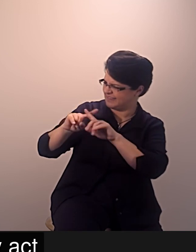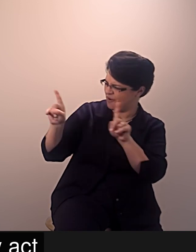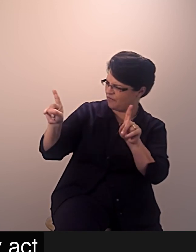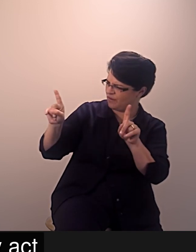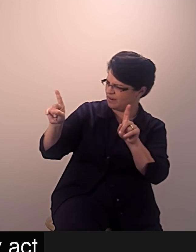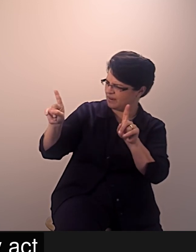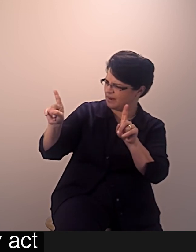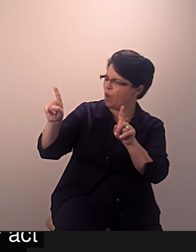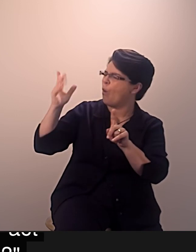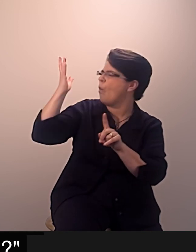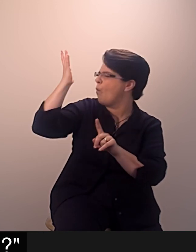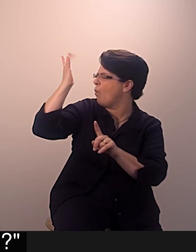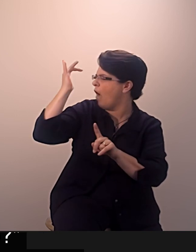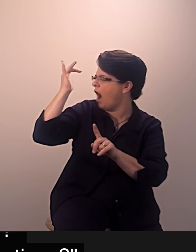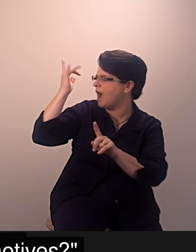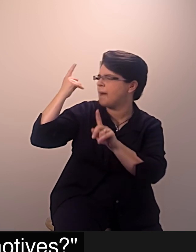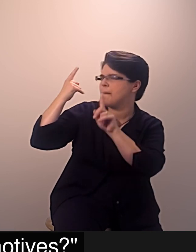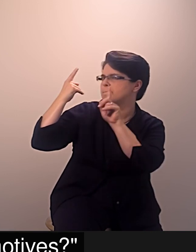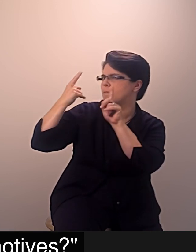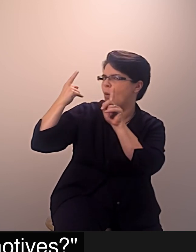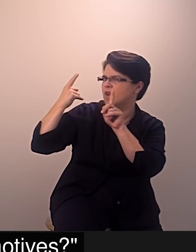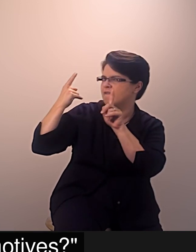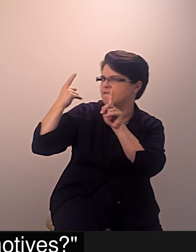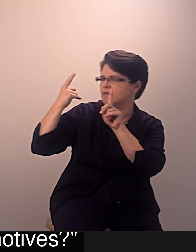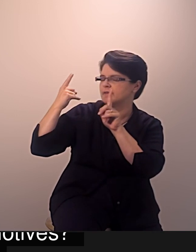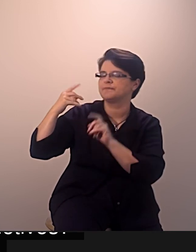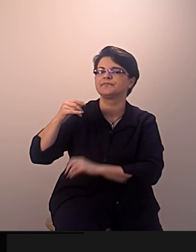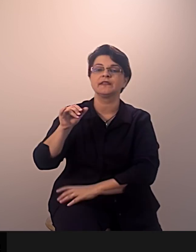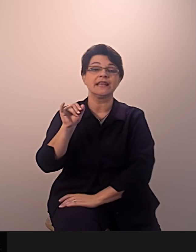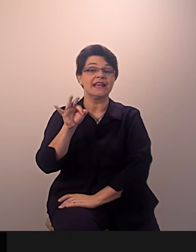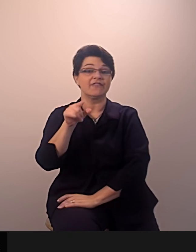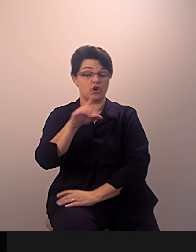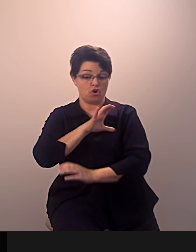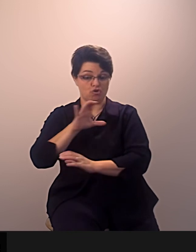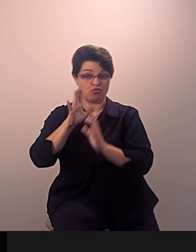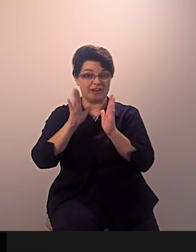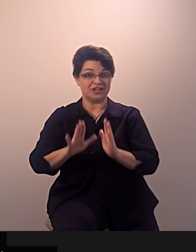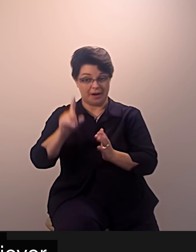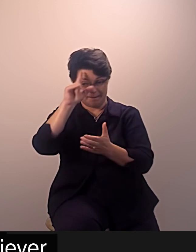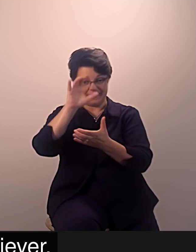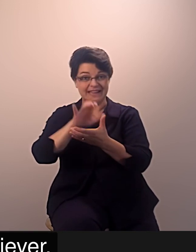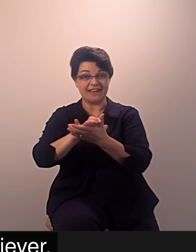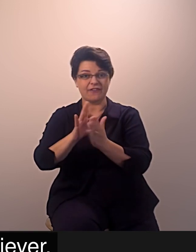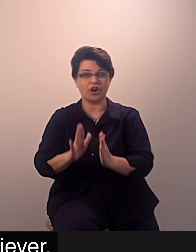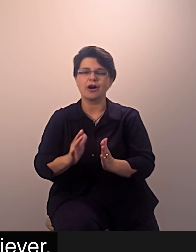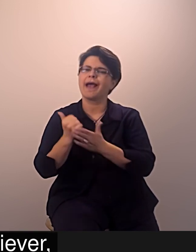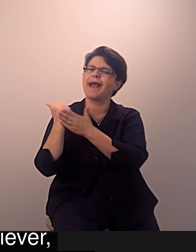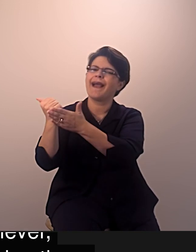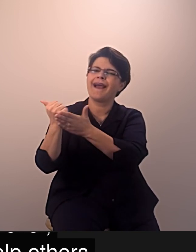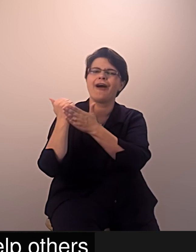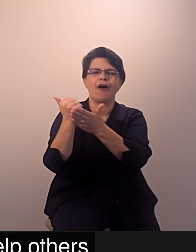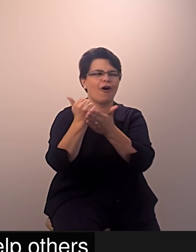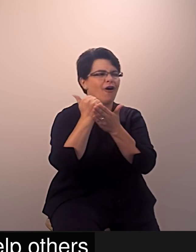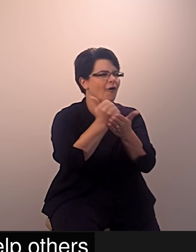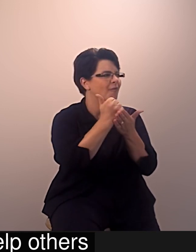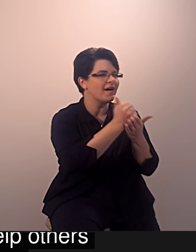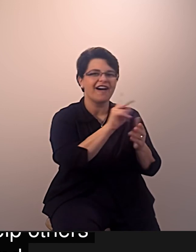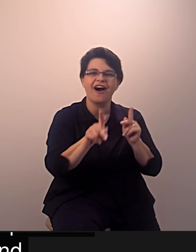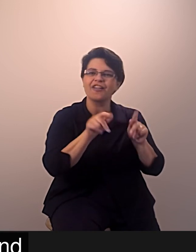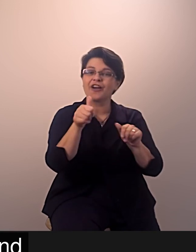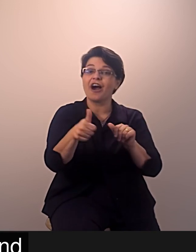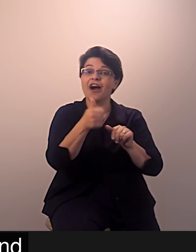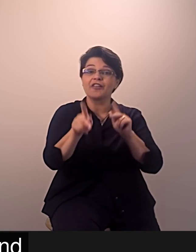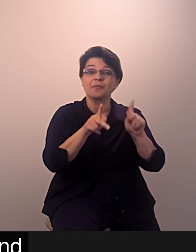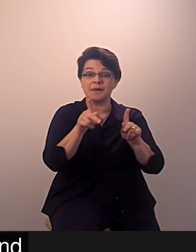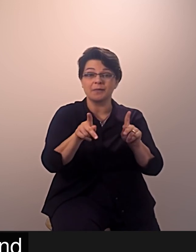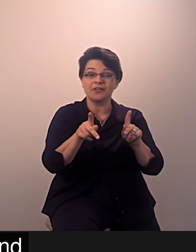their motives? If you are a Christian believer, you should also help others to understand that this good news